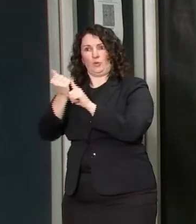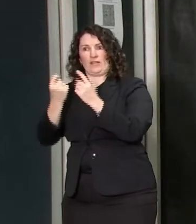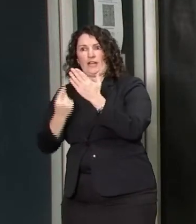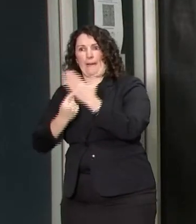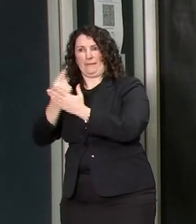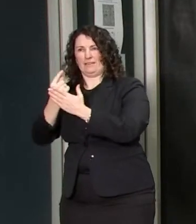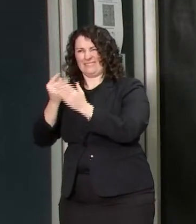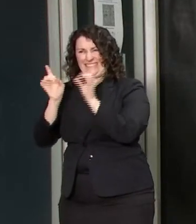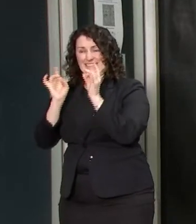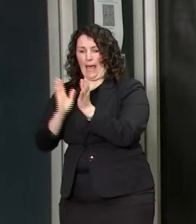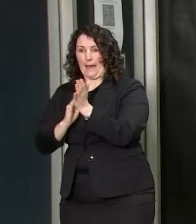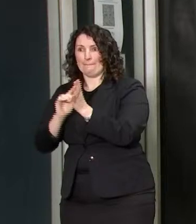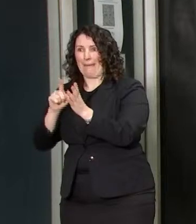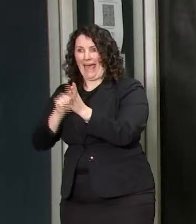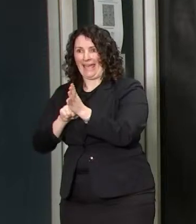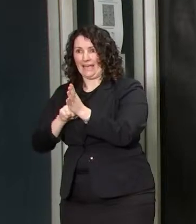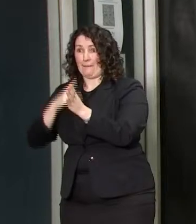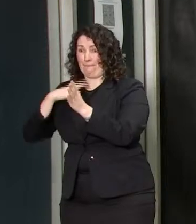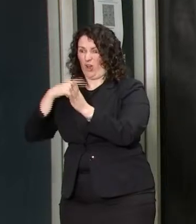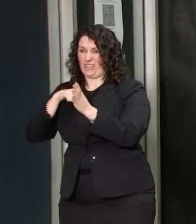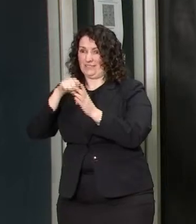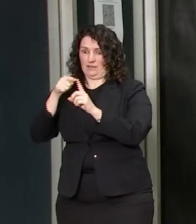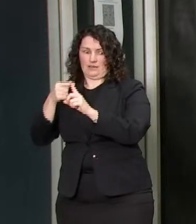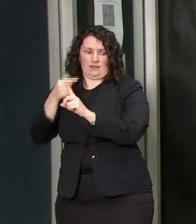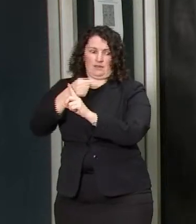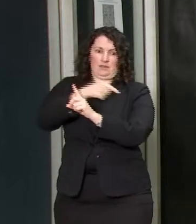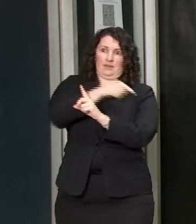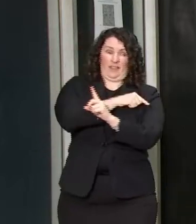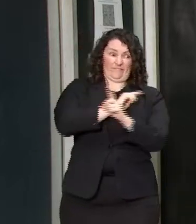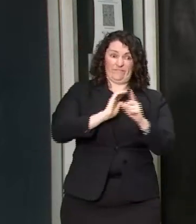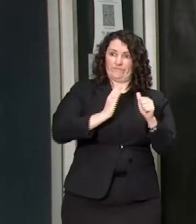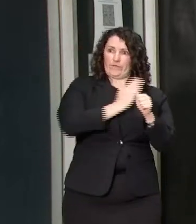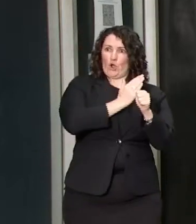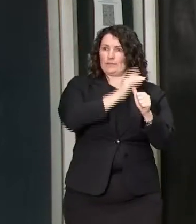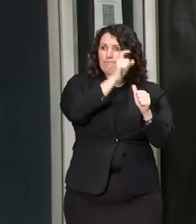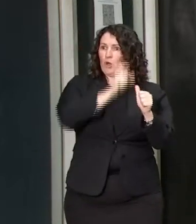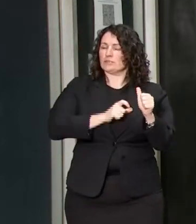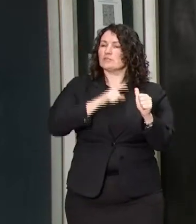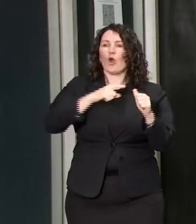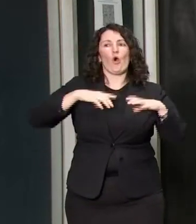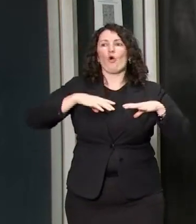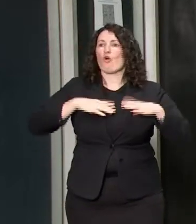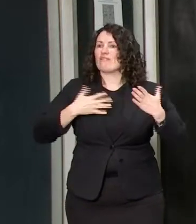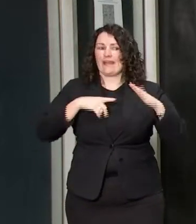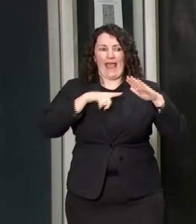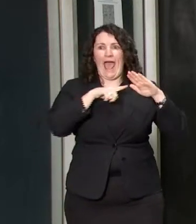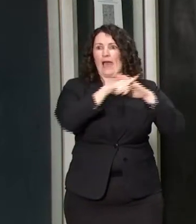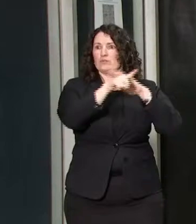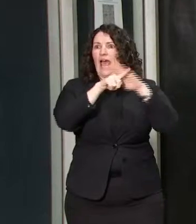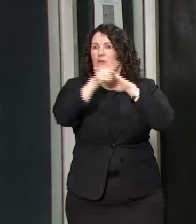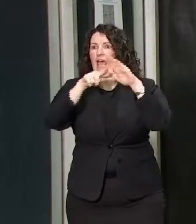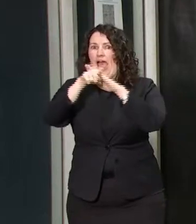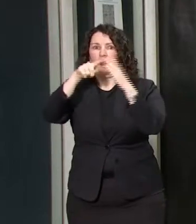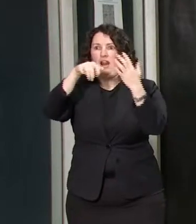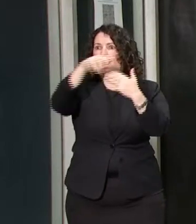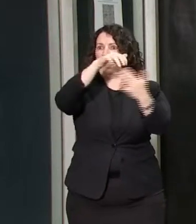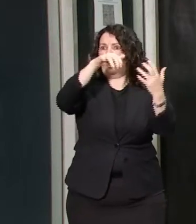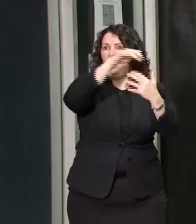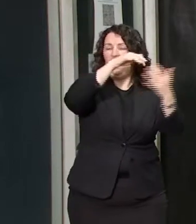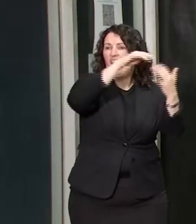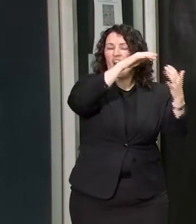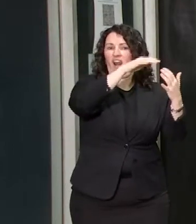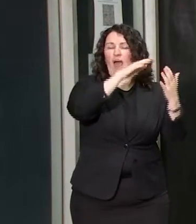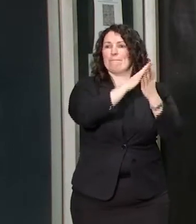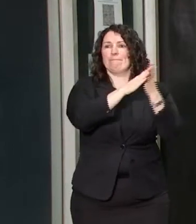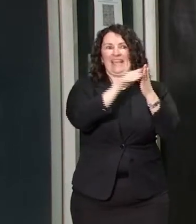of weeks of this virus moving around. That makes it particularly challenging to manage just in terms of individual cases.